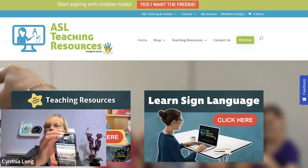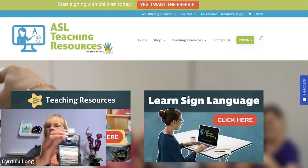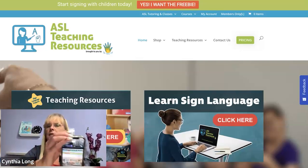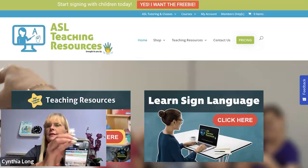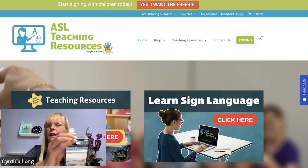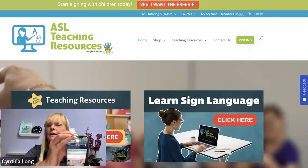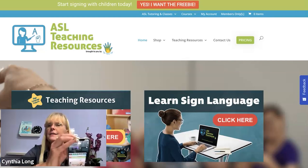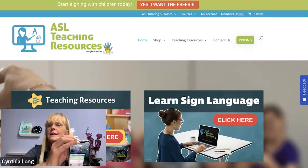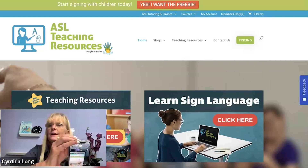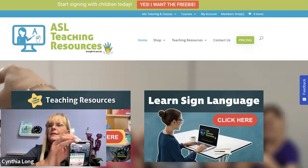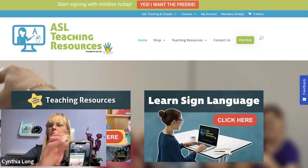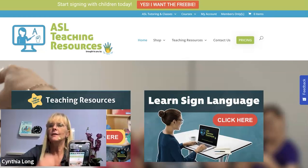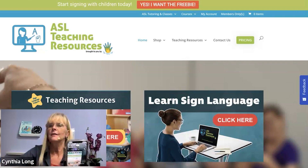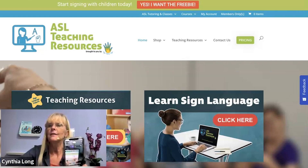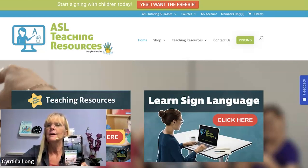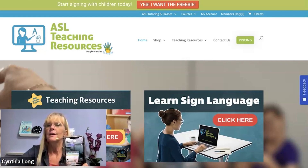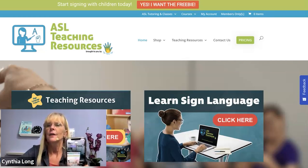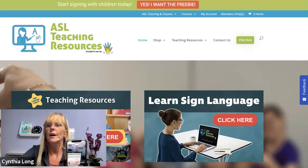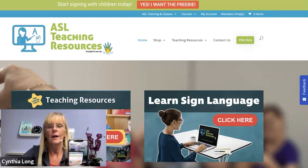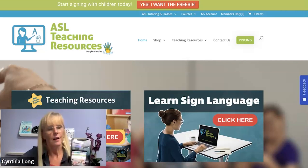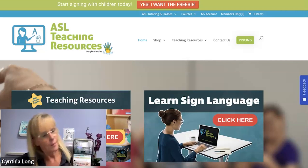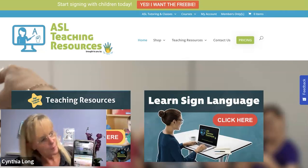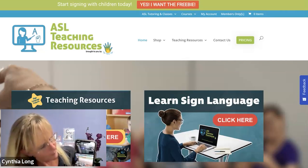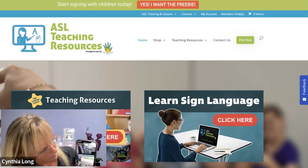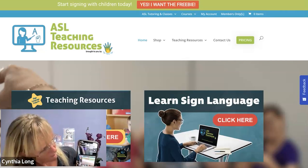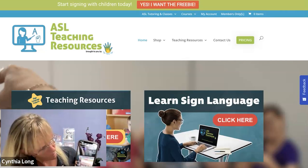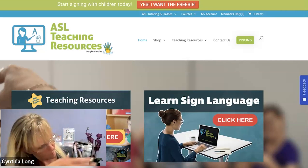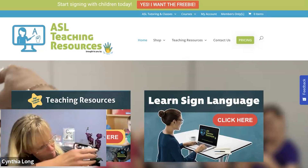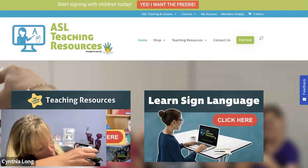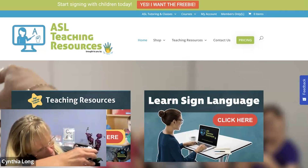hopefully TikTok can see this here. I